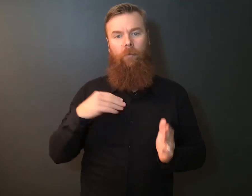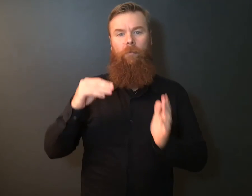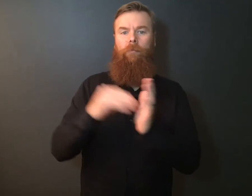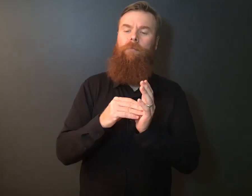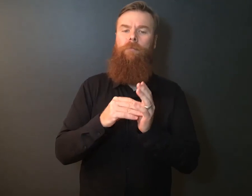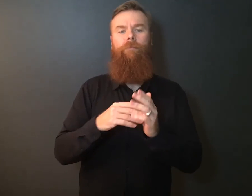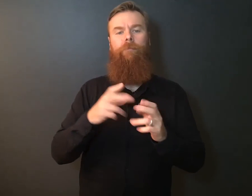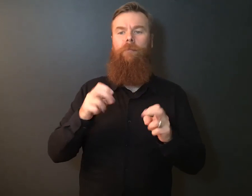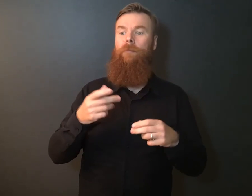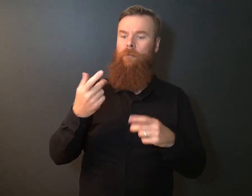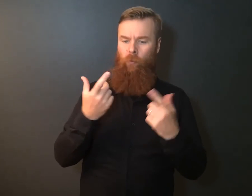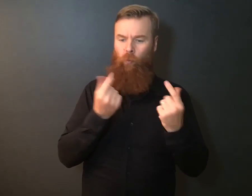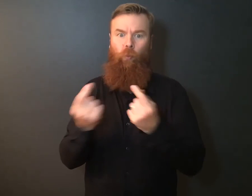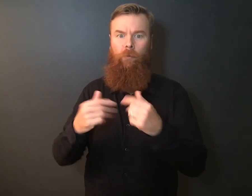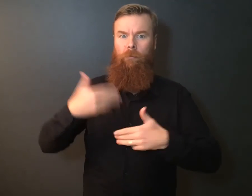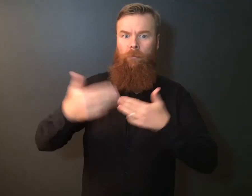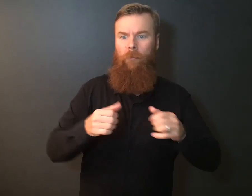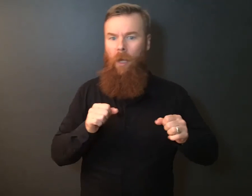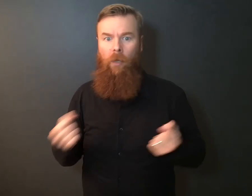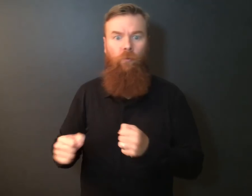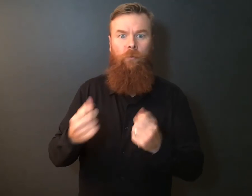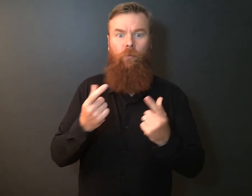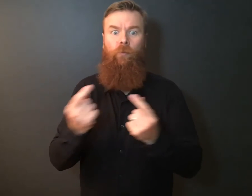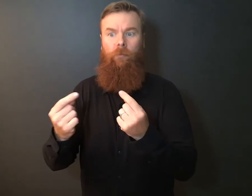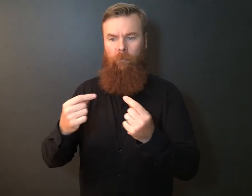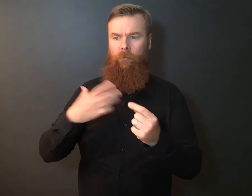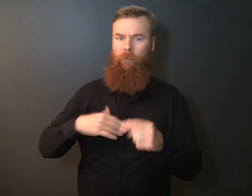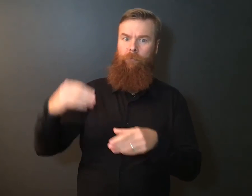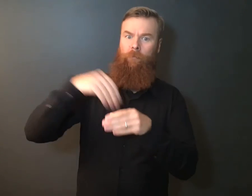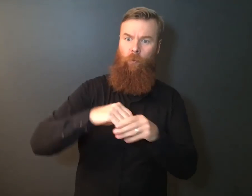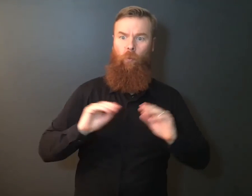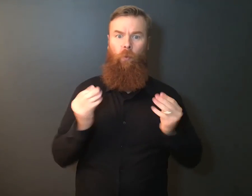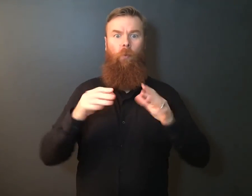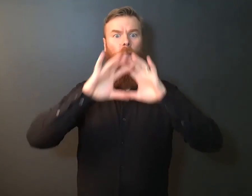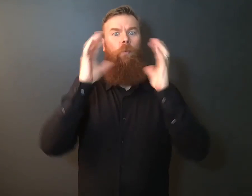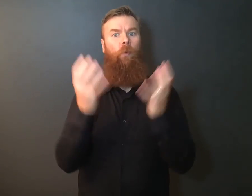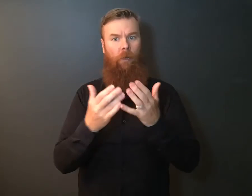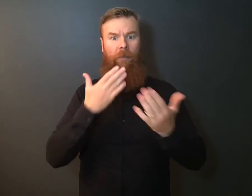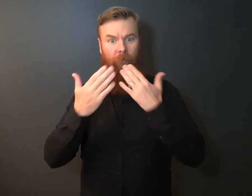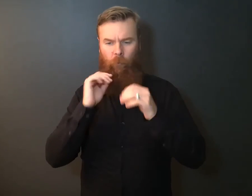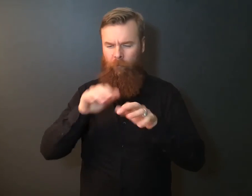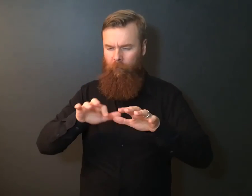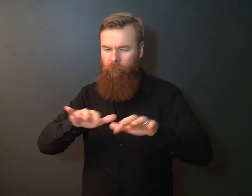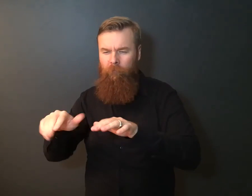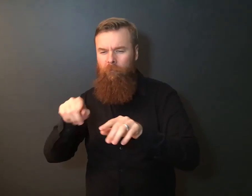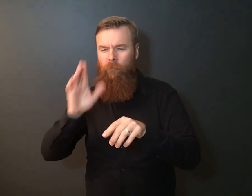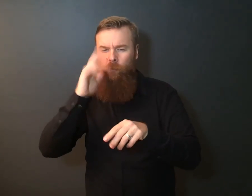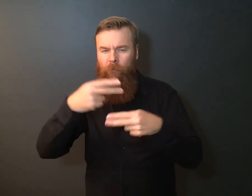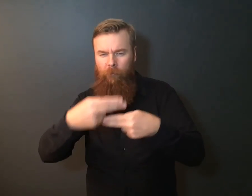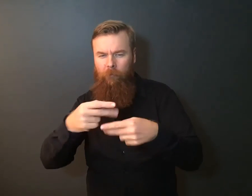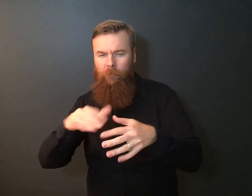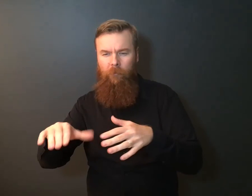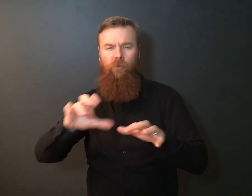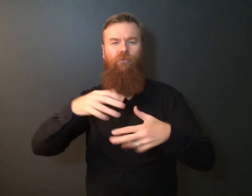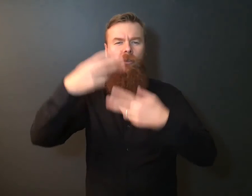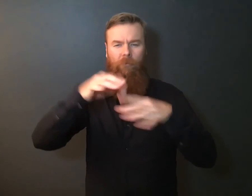Disability Summit. So the link is shared in the chat box. So we invite you to not leave this session